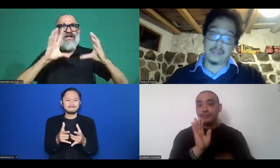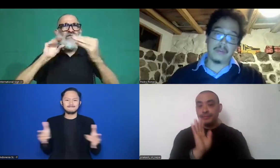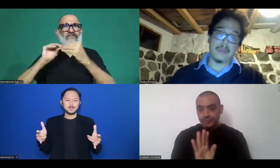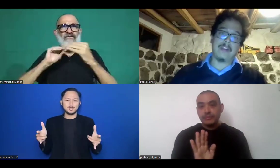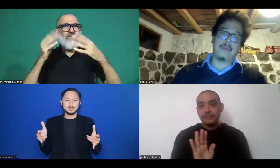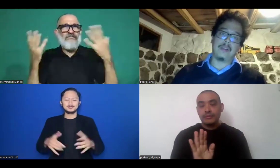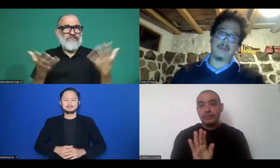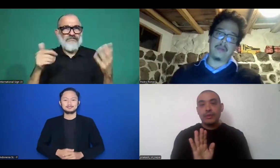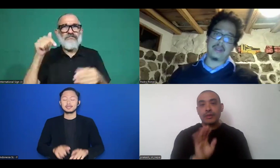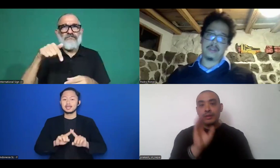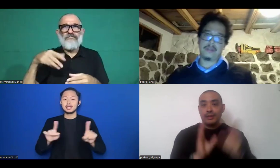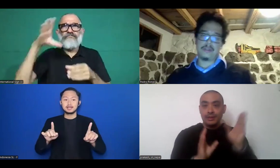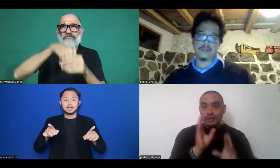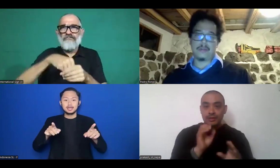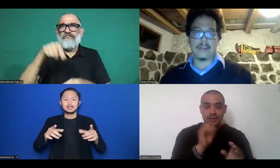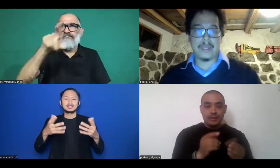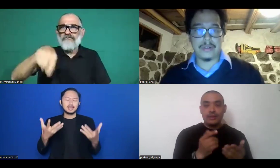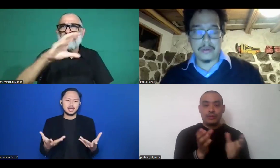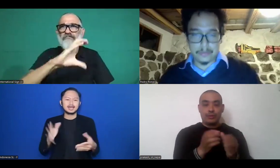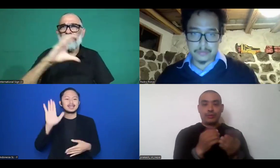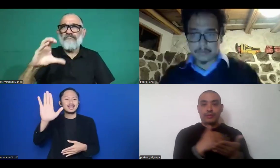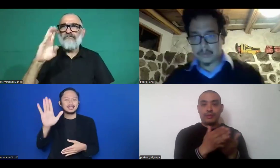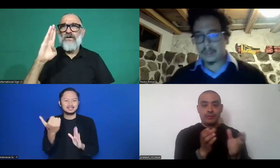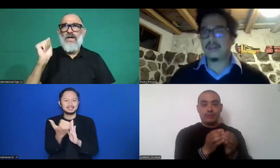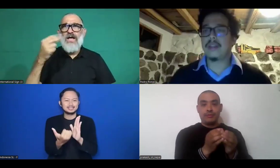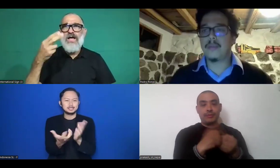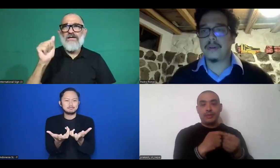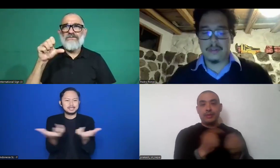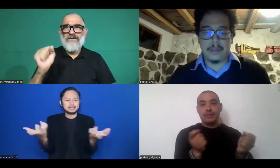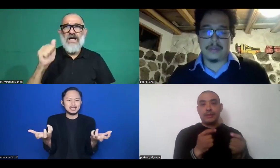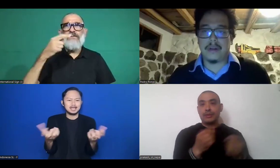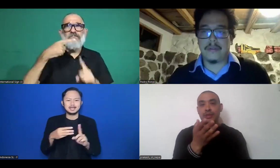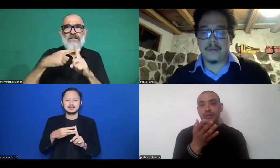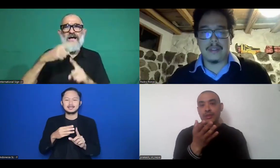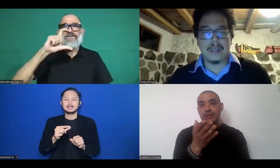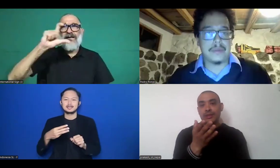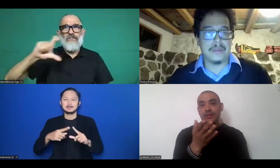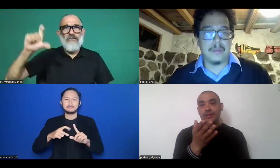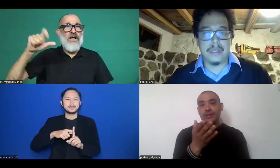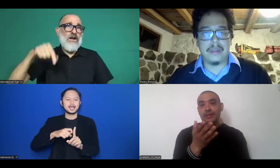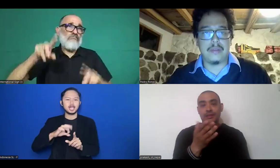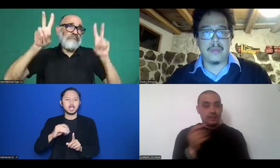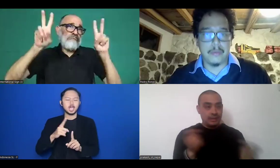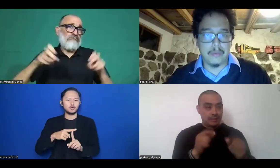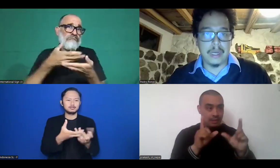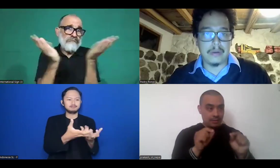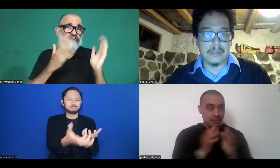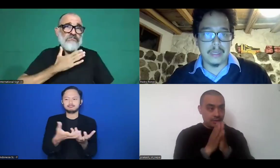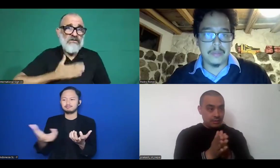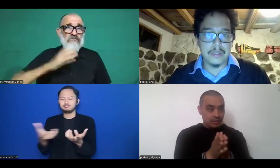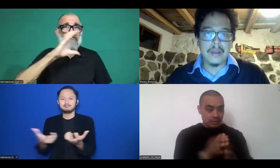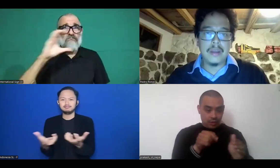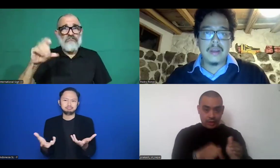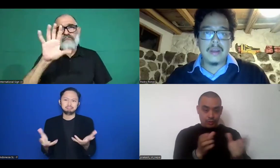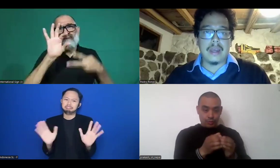but they won't be available in breakout sessions. So we have made sure that all participants who have requested captions would be in the main room at all